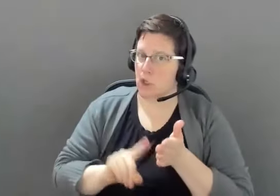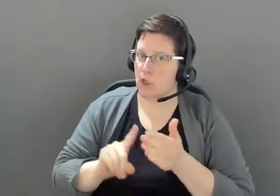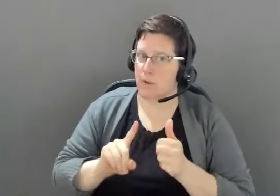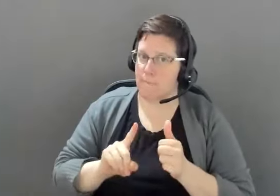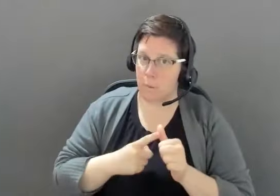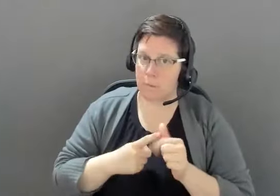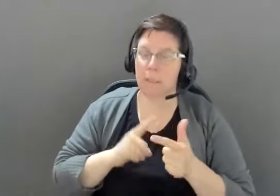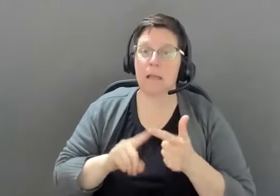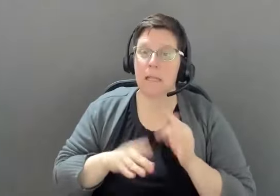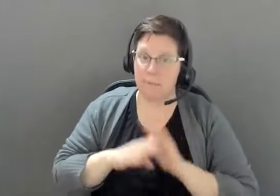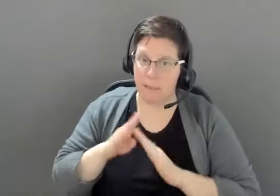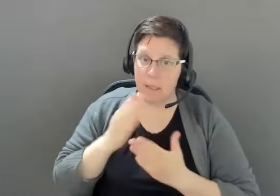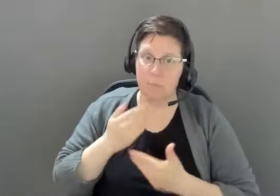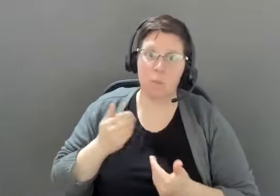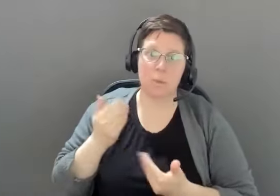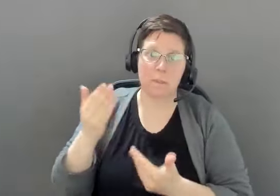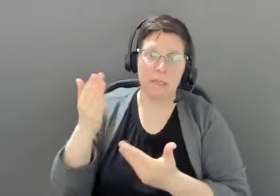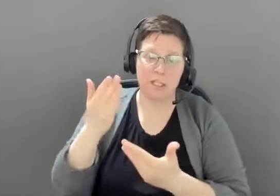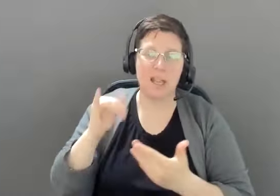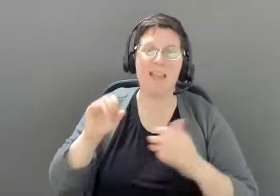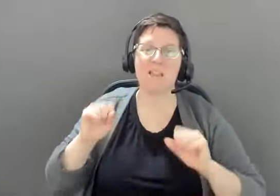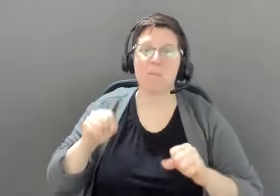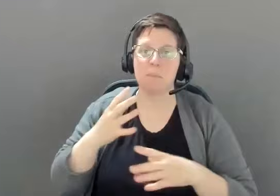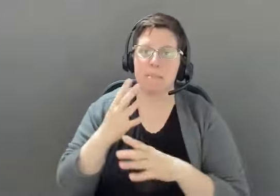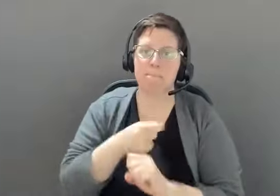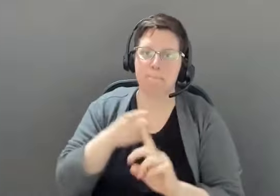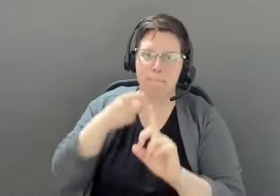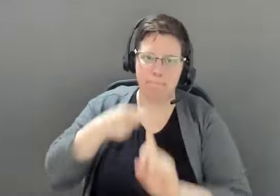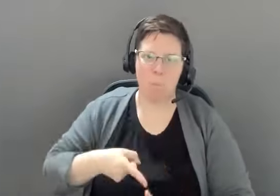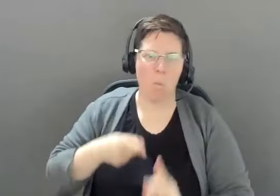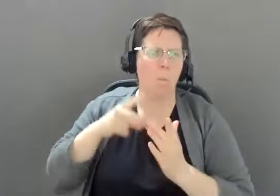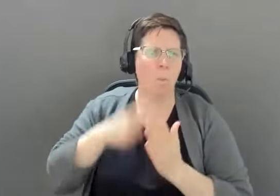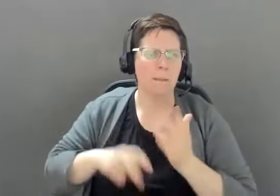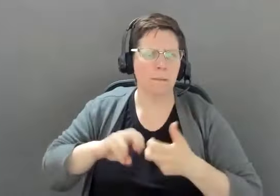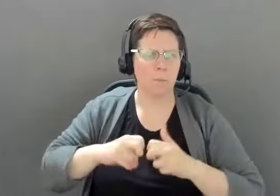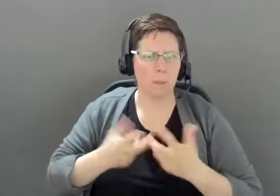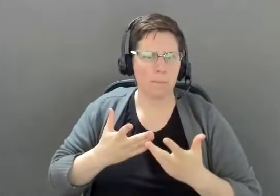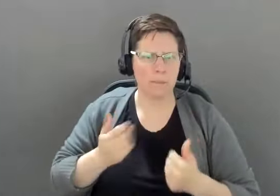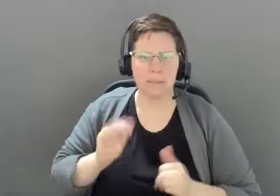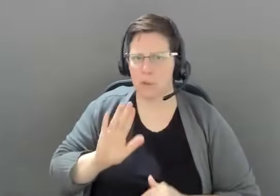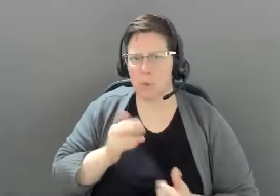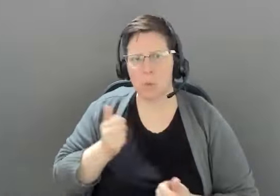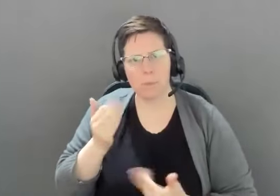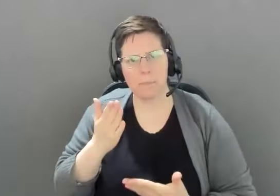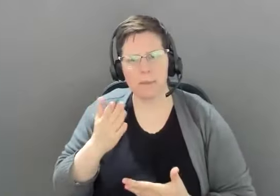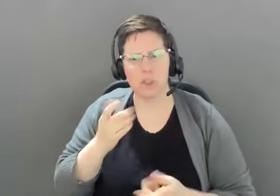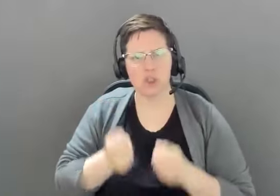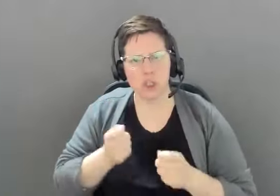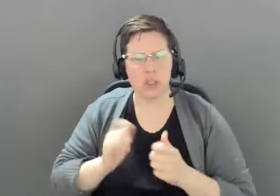recommendations, and then also be able to summarize exactly the issue and your recommendations that you want to see changed. So the briefing notes are really